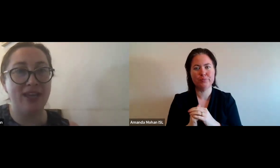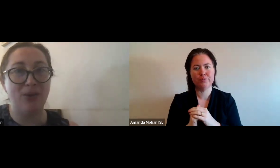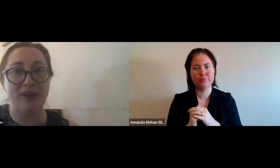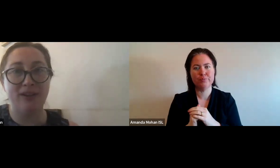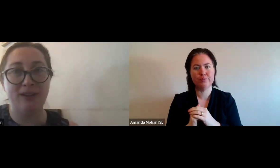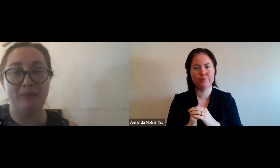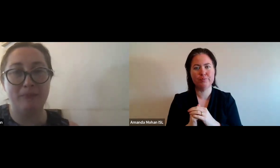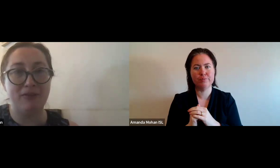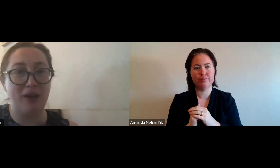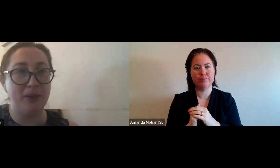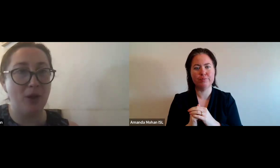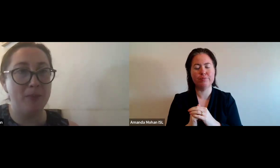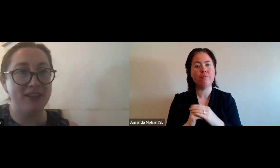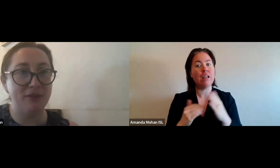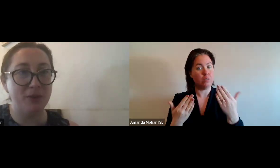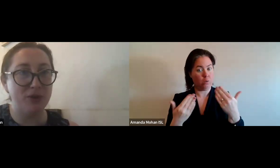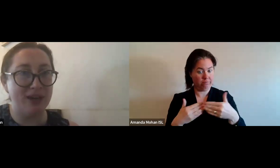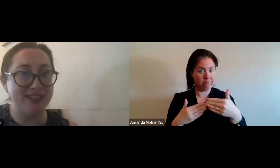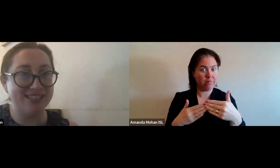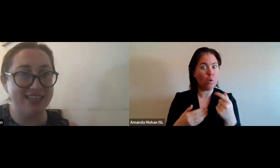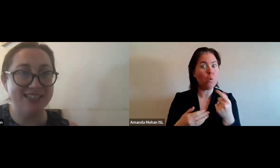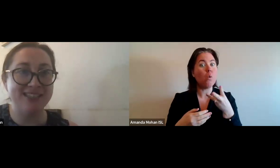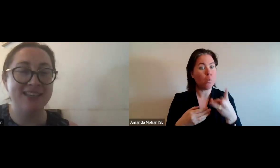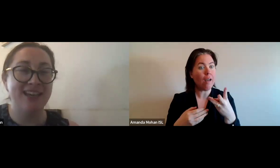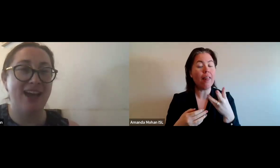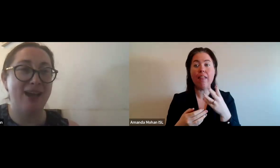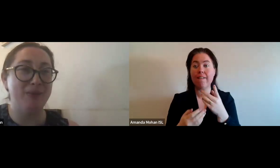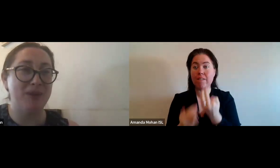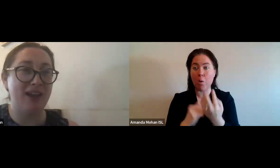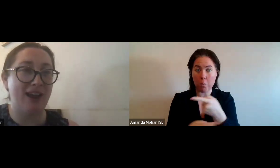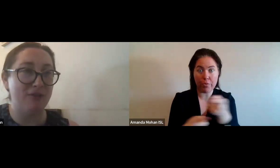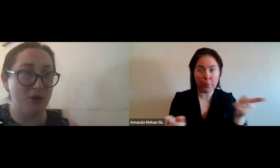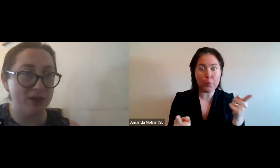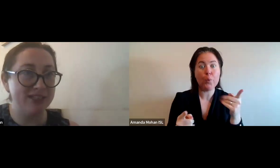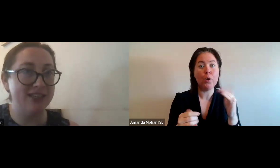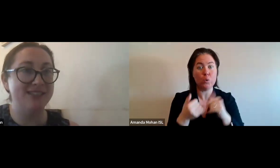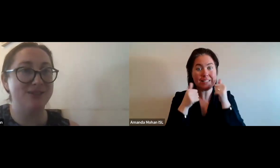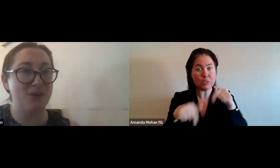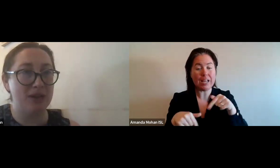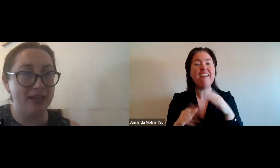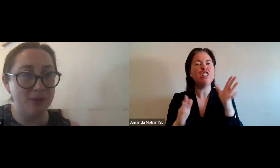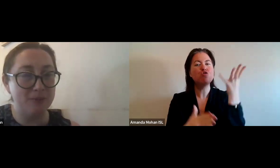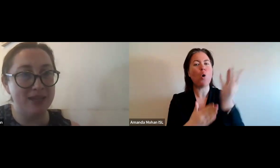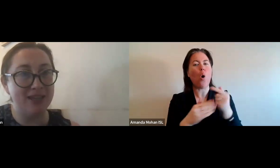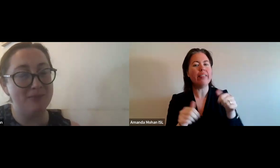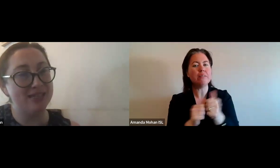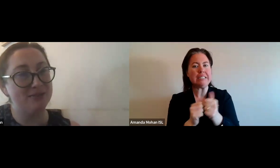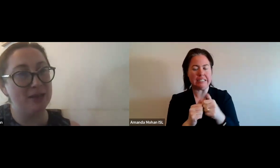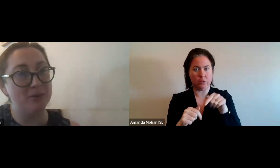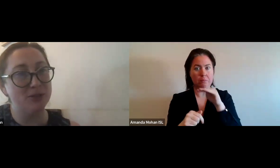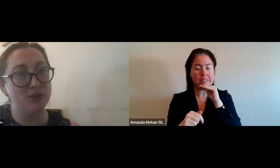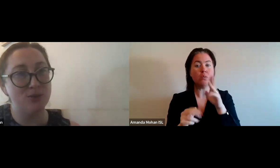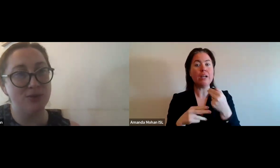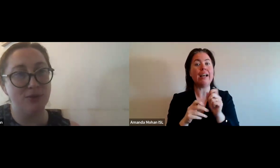So we will be following up with everyone who has attended. We have recorded this, so a link will be